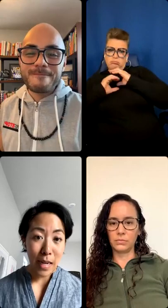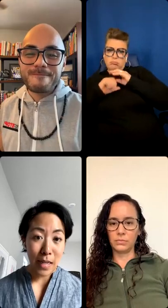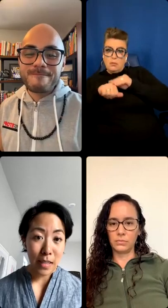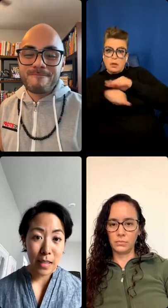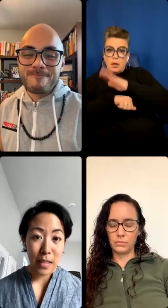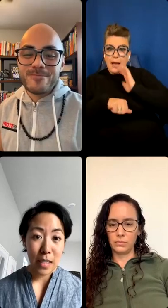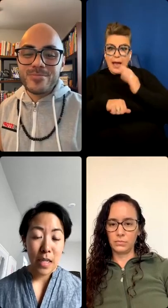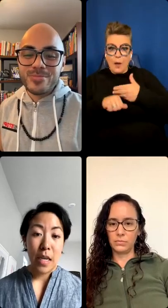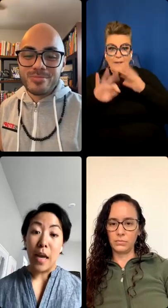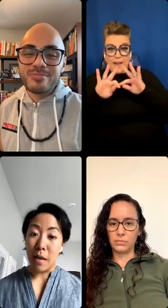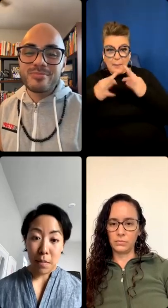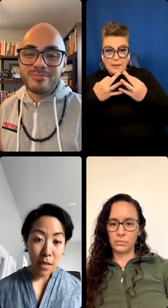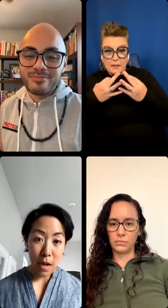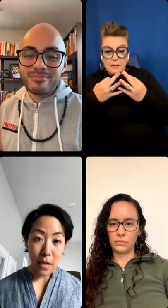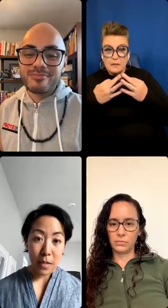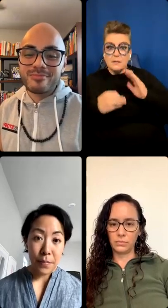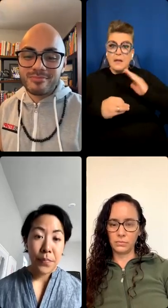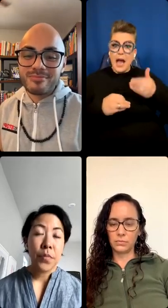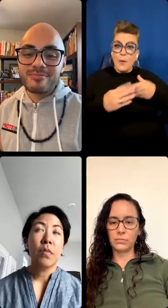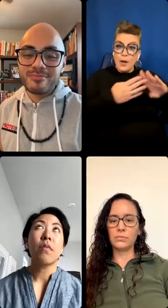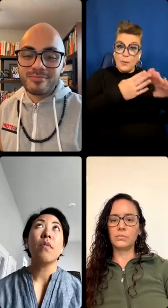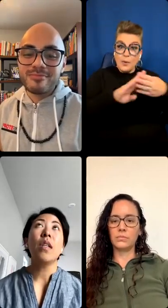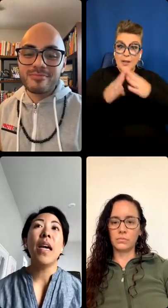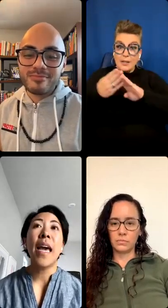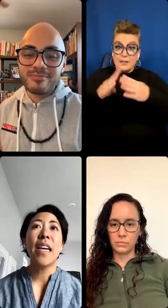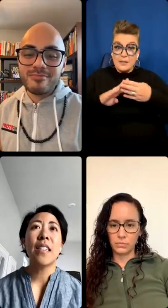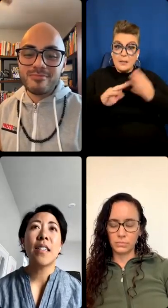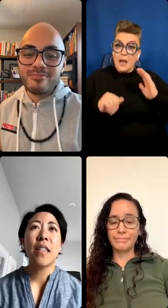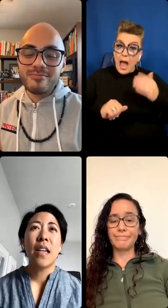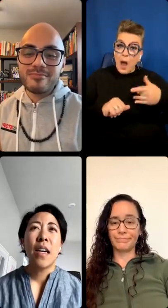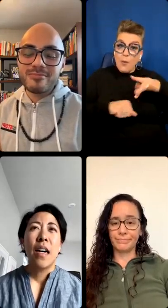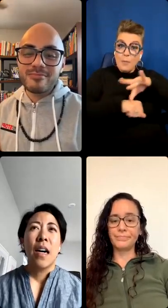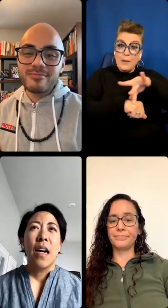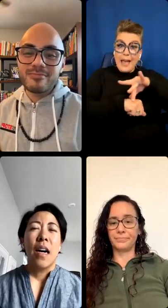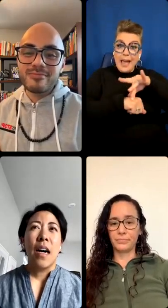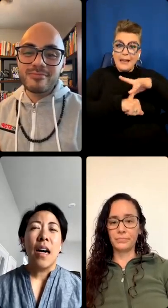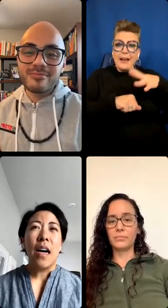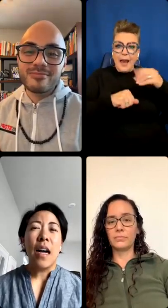the planet, and beyond. And